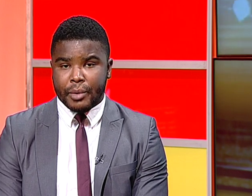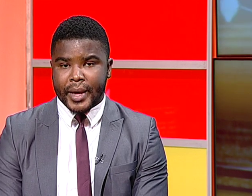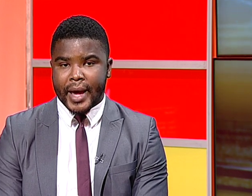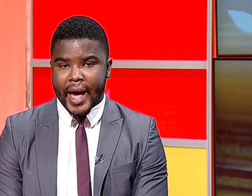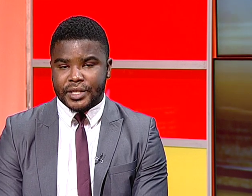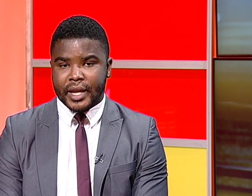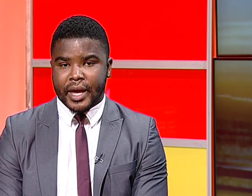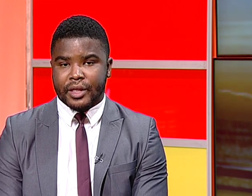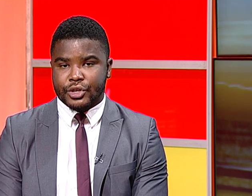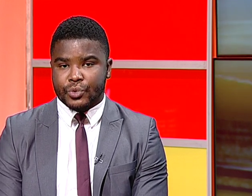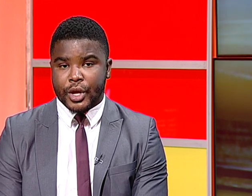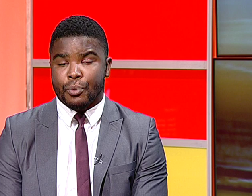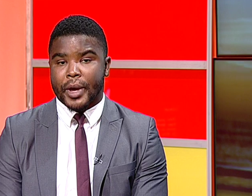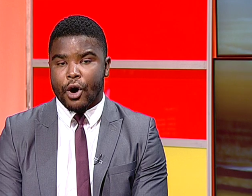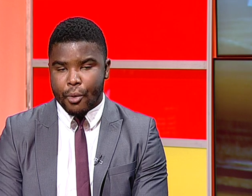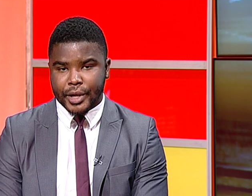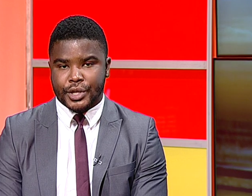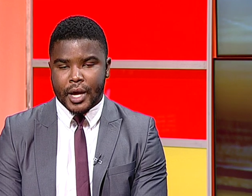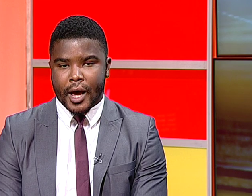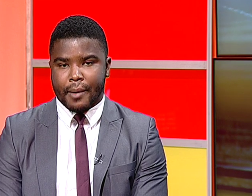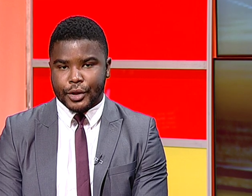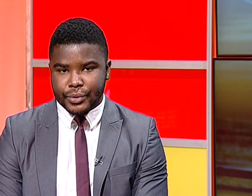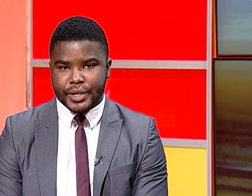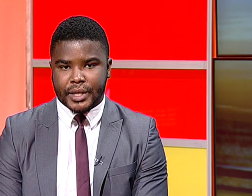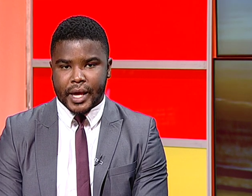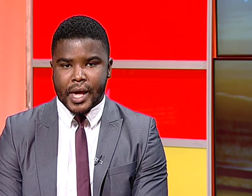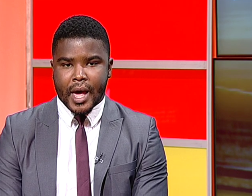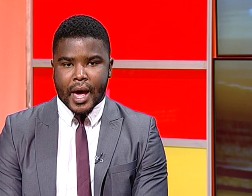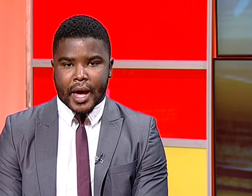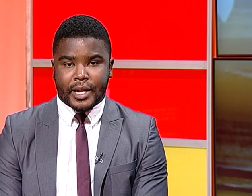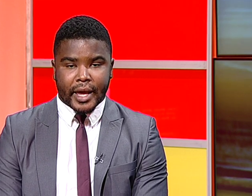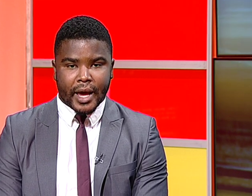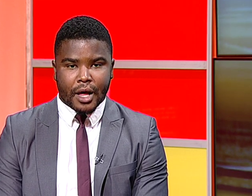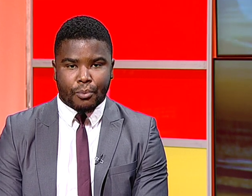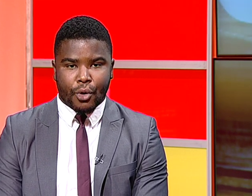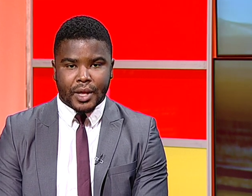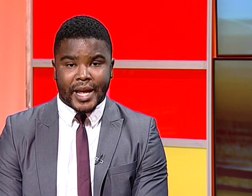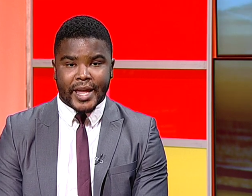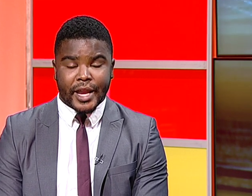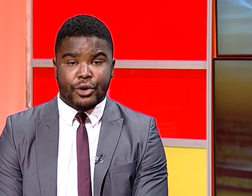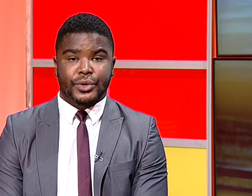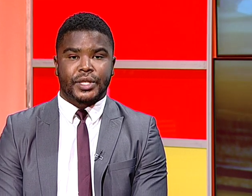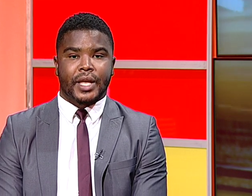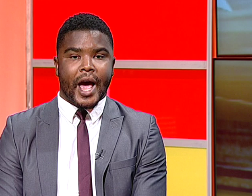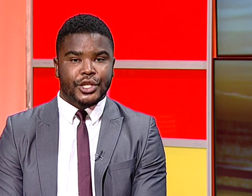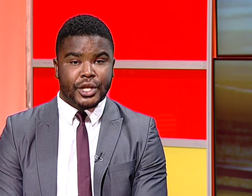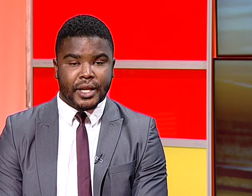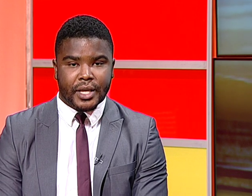Namibia has dedicated this week to pay homage to this day. And Lina Keller, Paul Nanyeni, who is the National